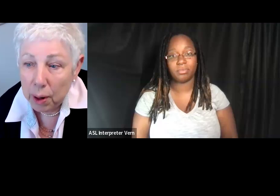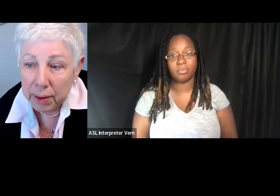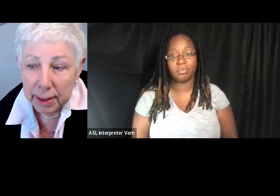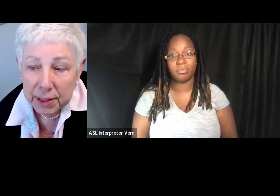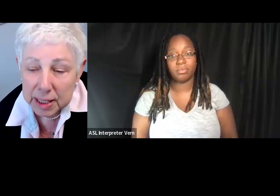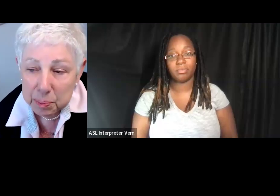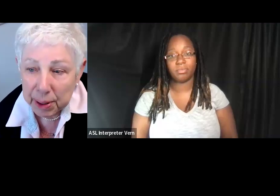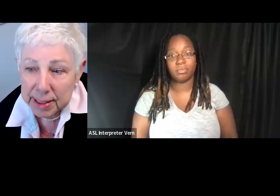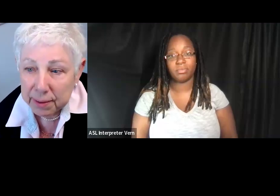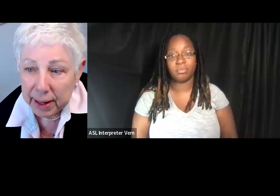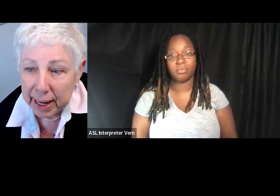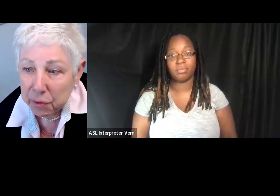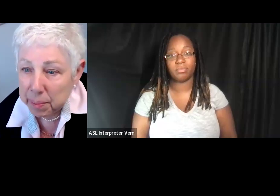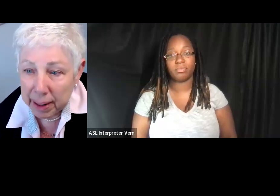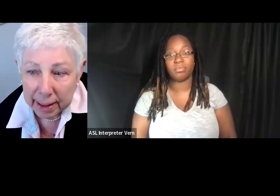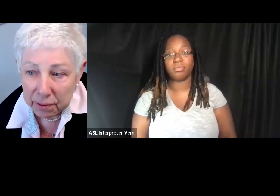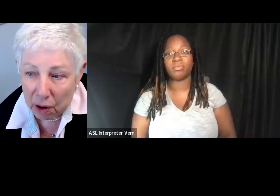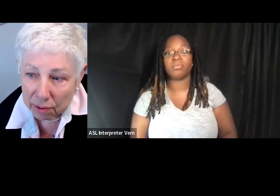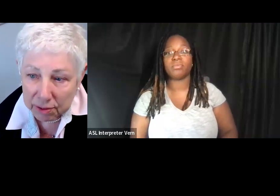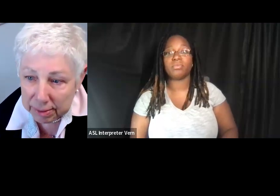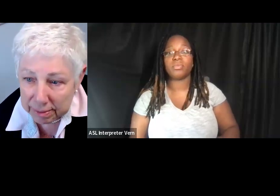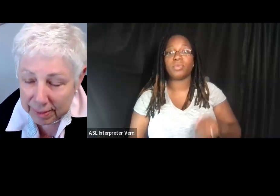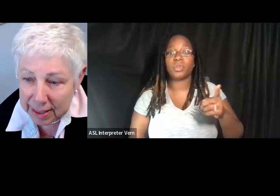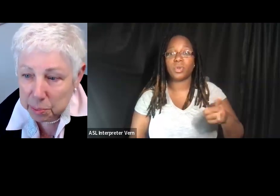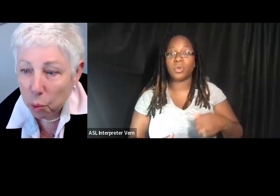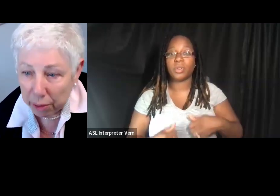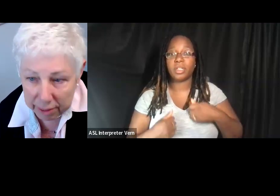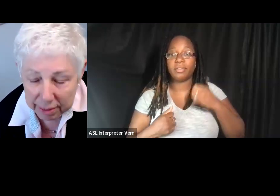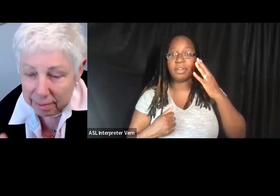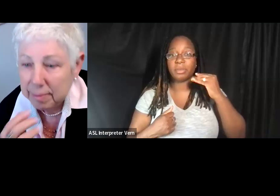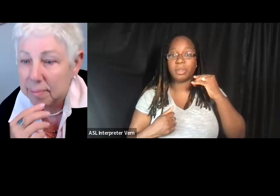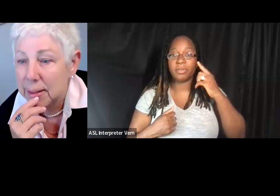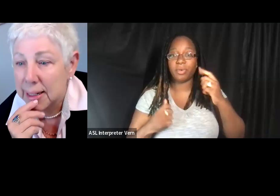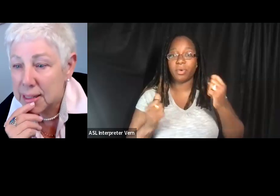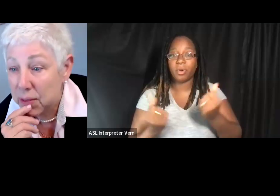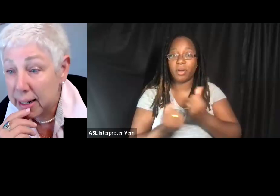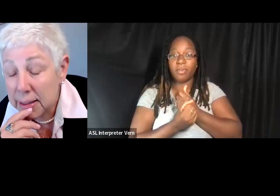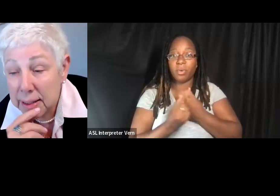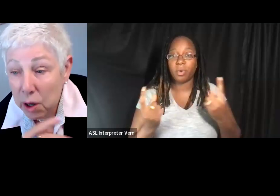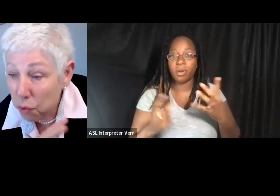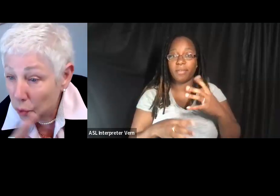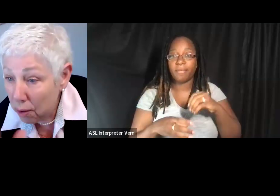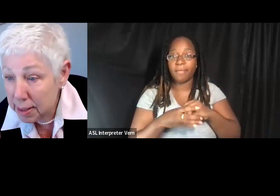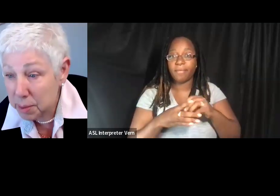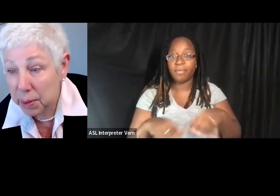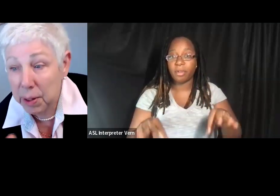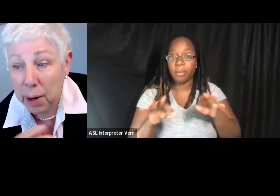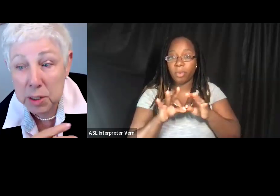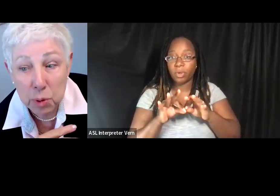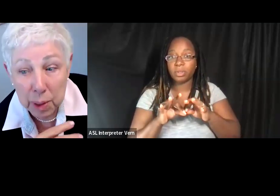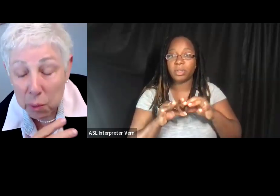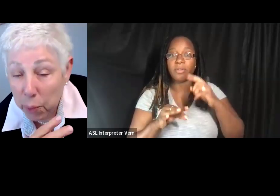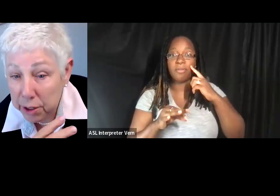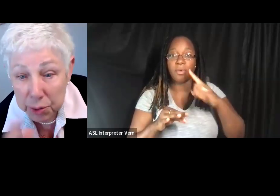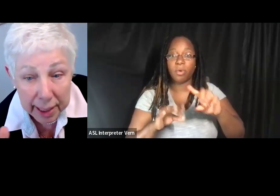So while the lived experience of everybody involved is important, it's vital to the overall disability